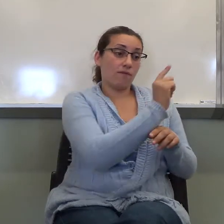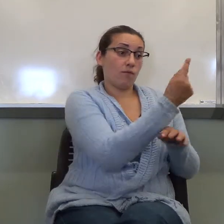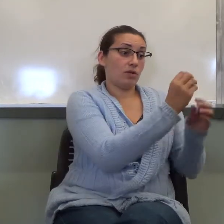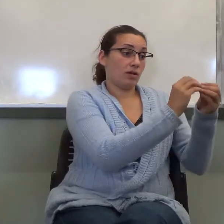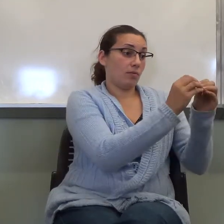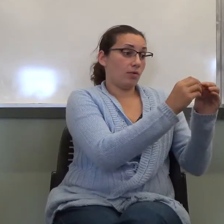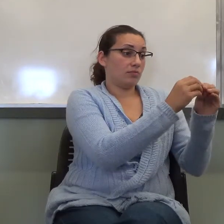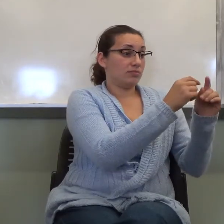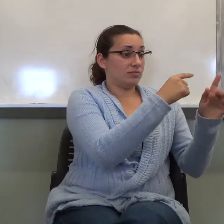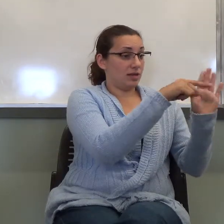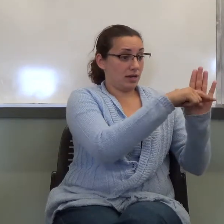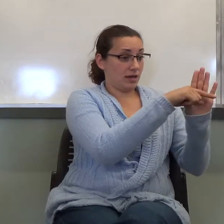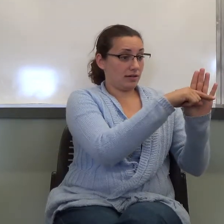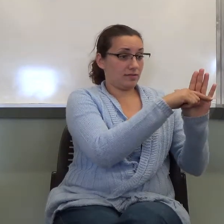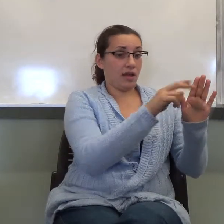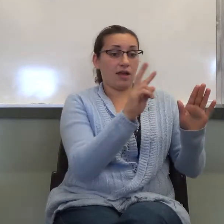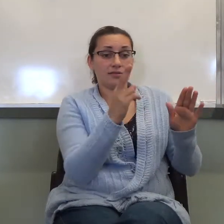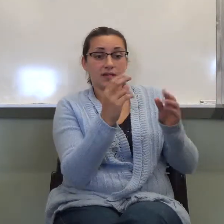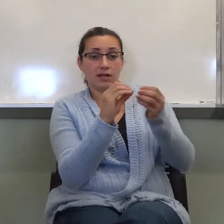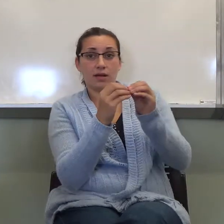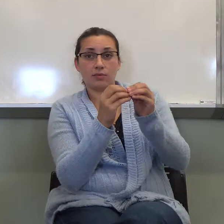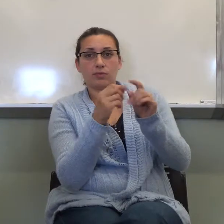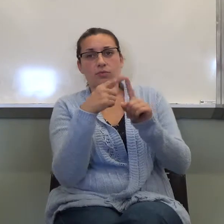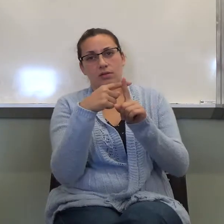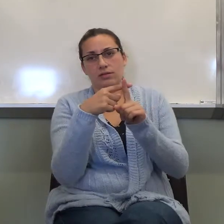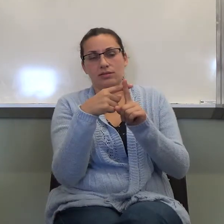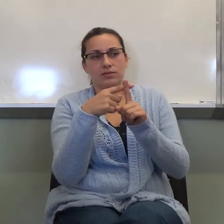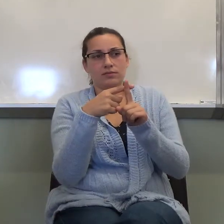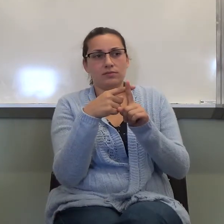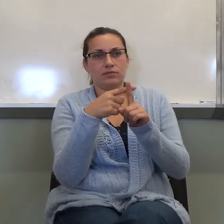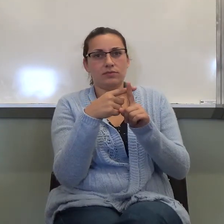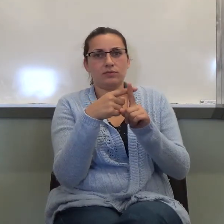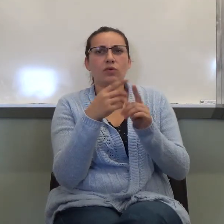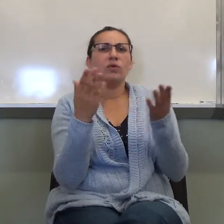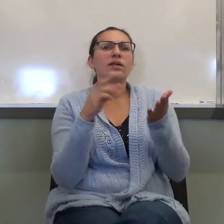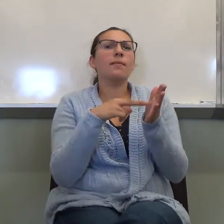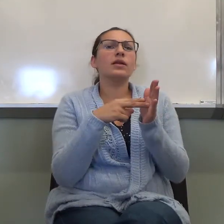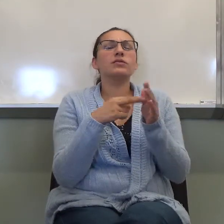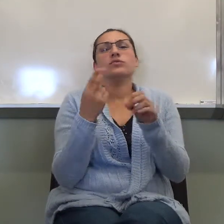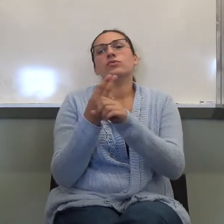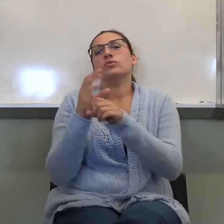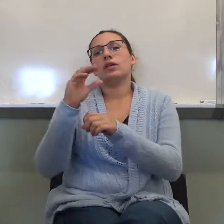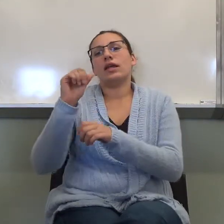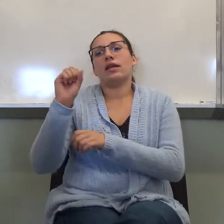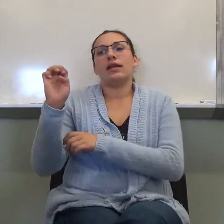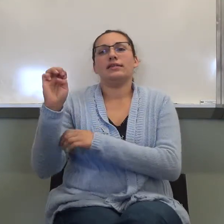positive. Okay, that throws us into a case 2, which says,